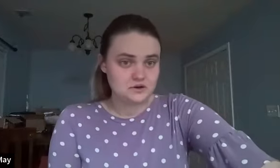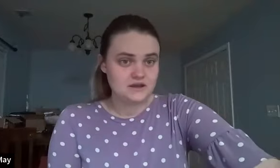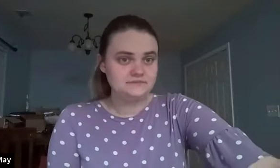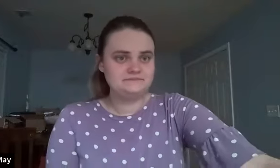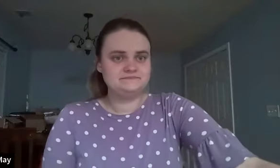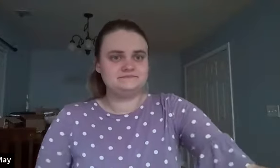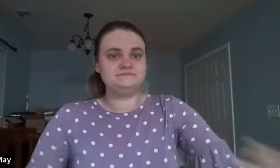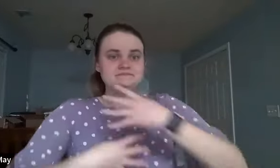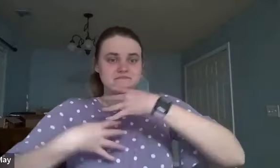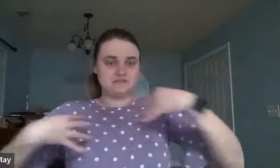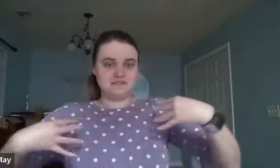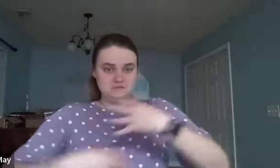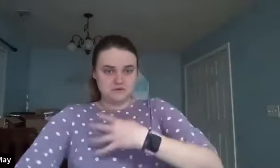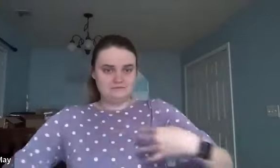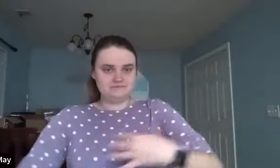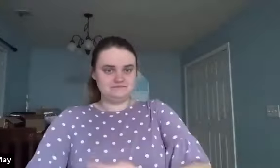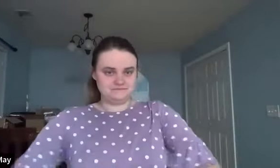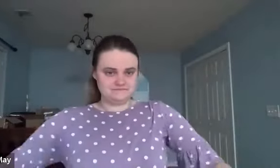Zebra, zebra.